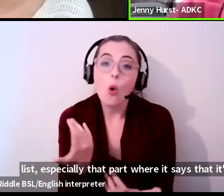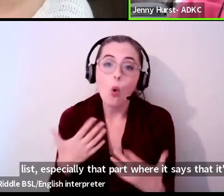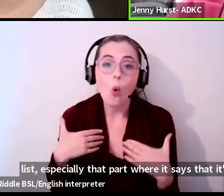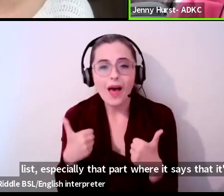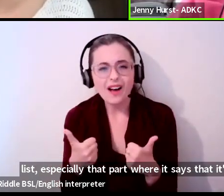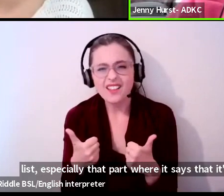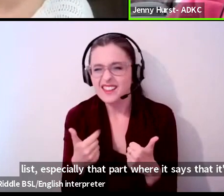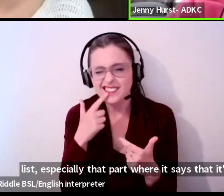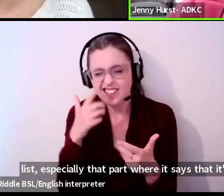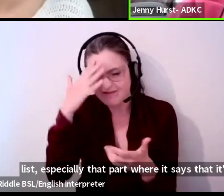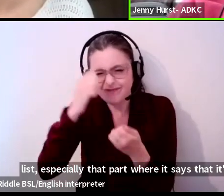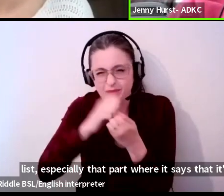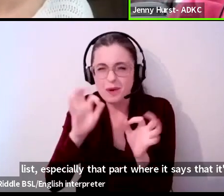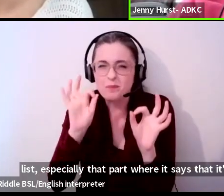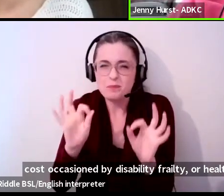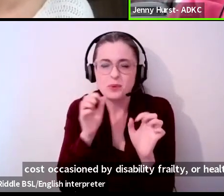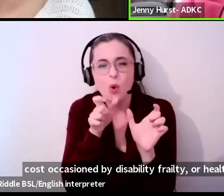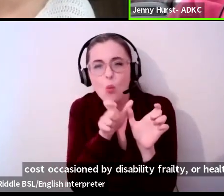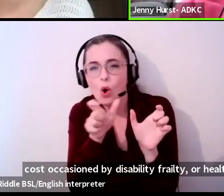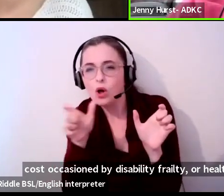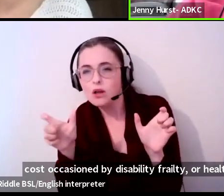can't remember the exact wording.